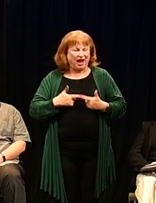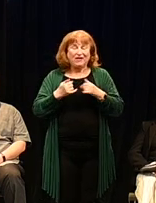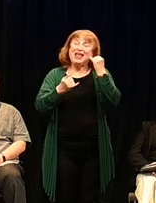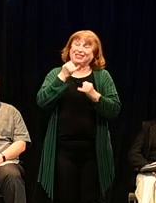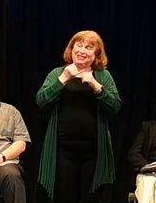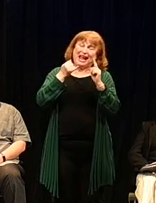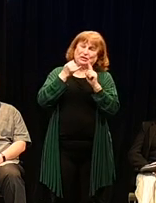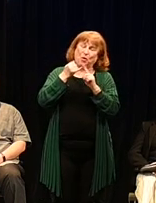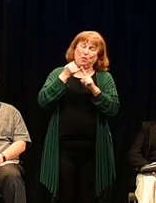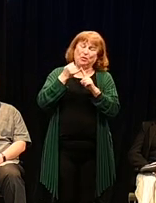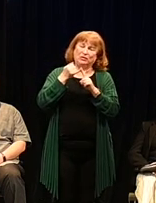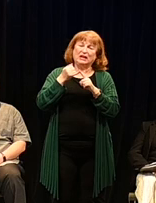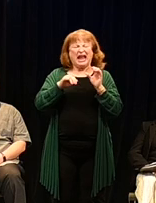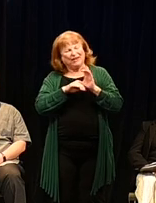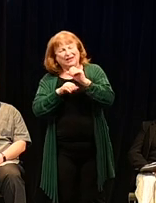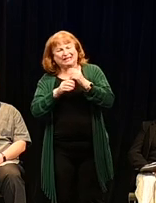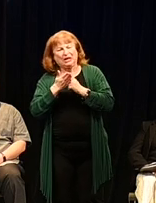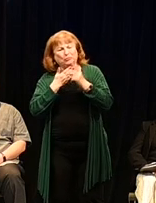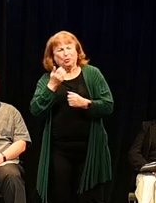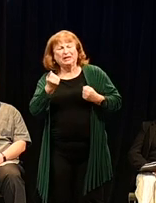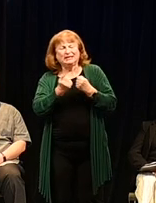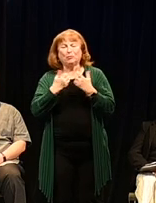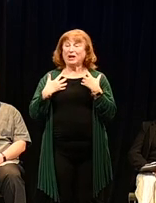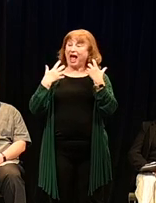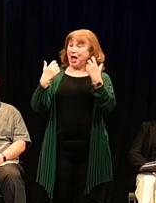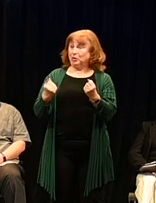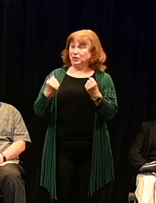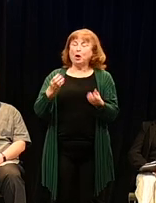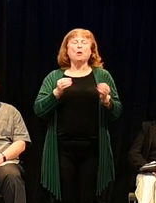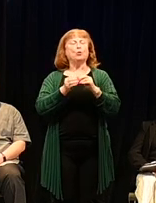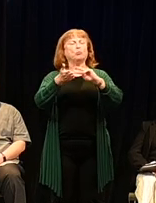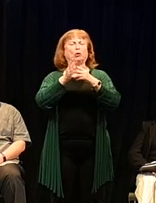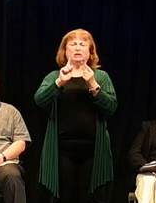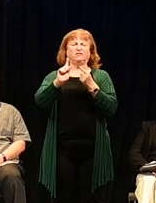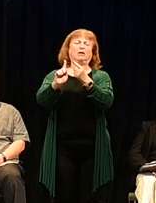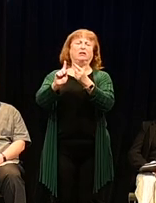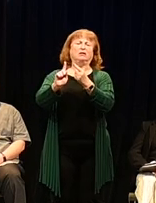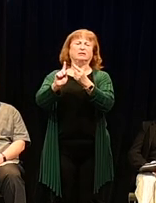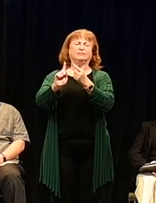goal is around investing in programs that support healthier, more purposeful